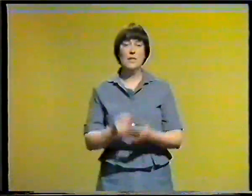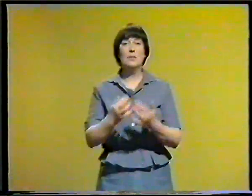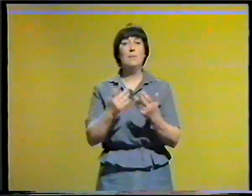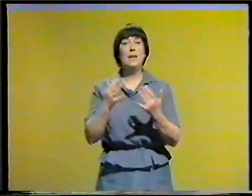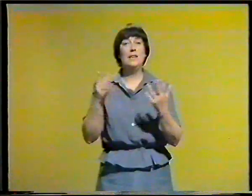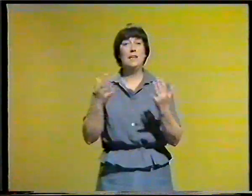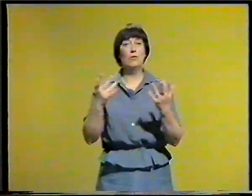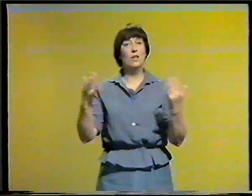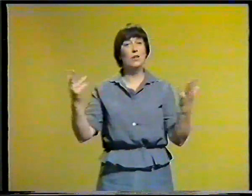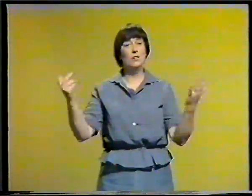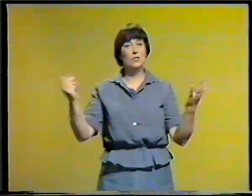Many or a lot?